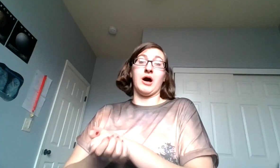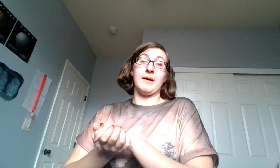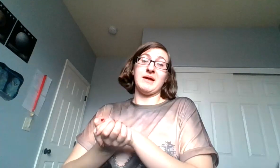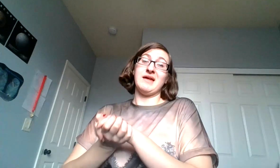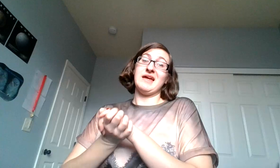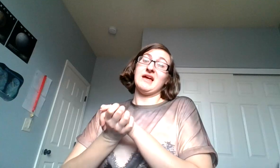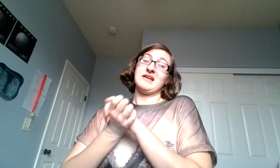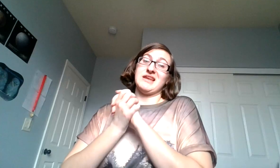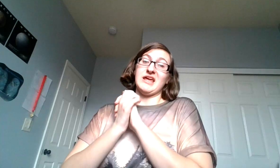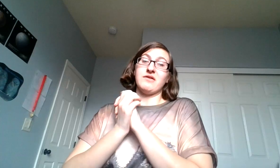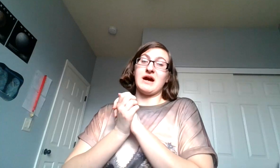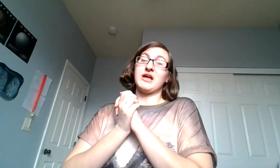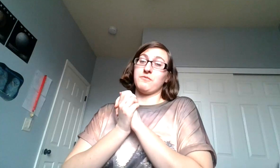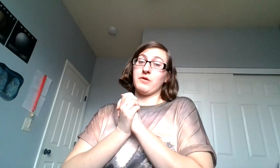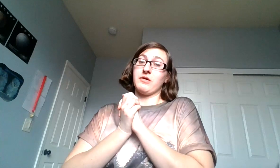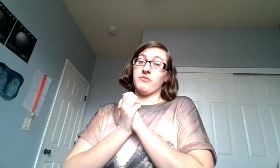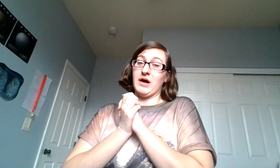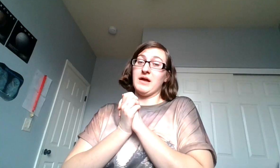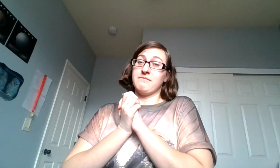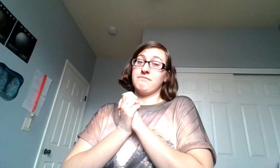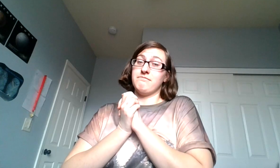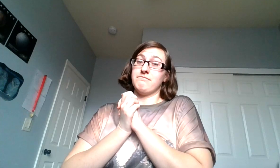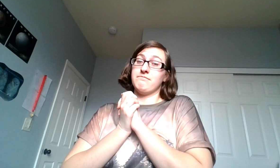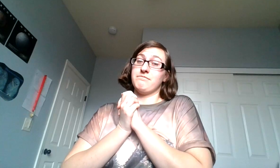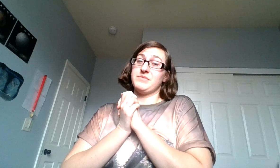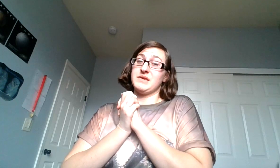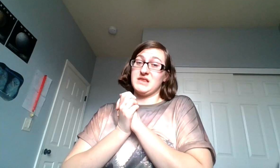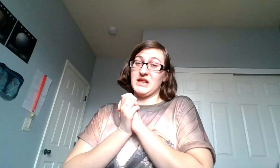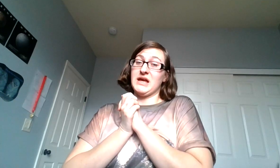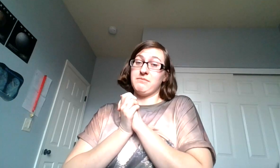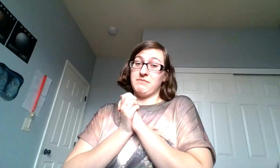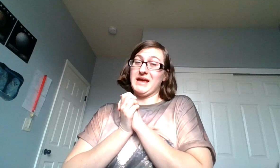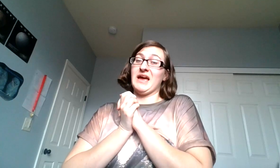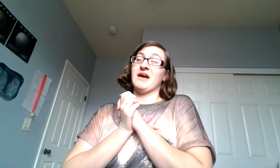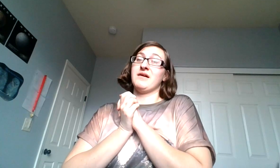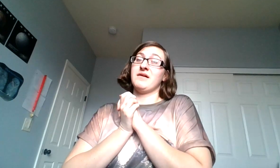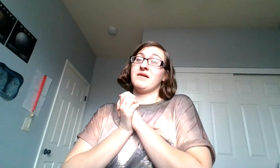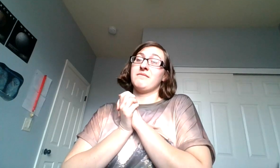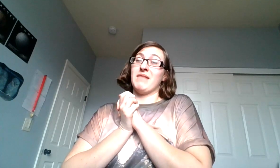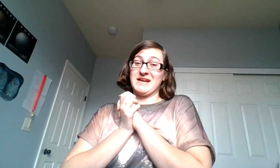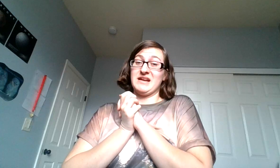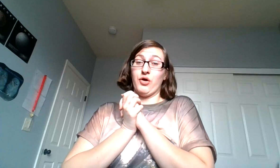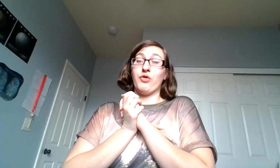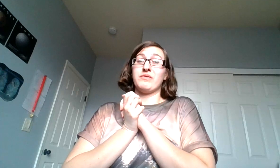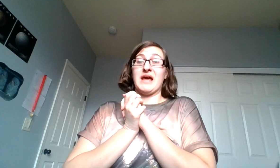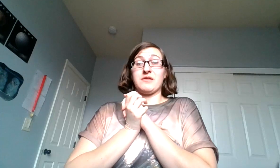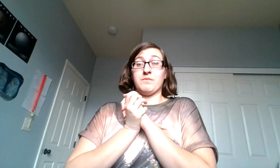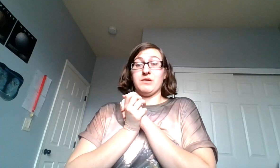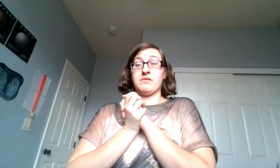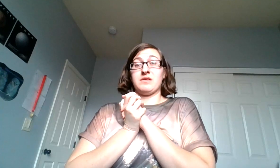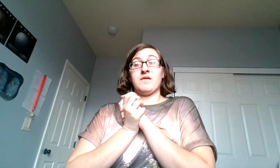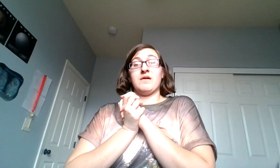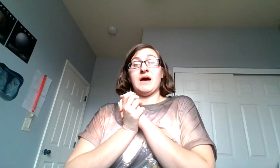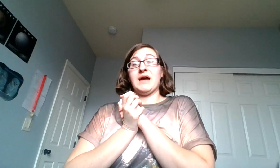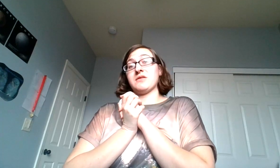comment. Do you guys really want see me my own dance moves? I use a fun